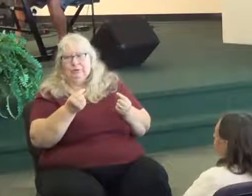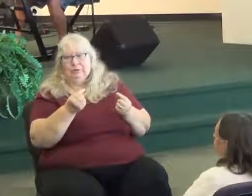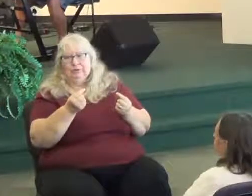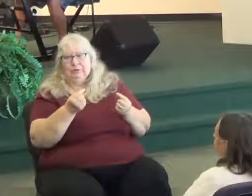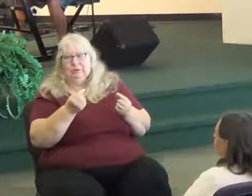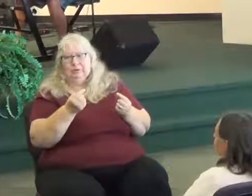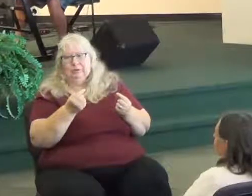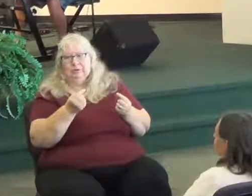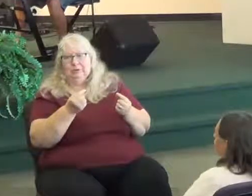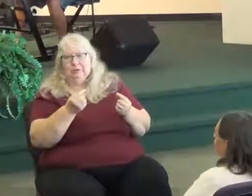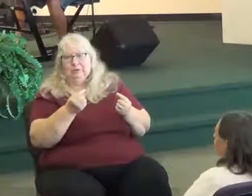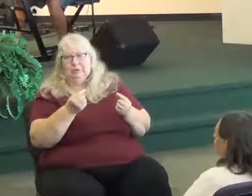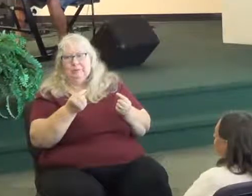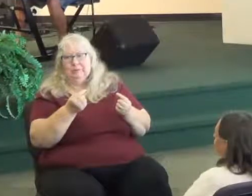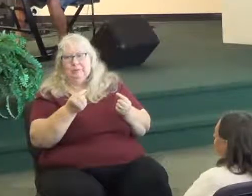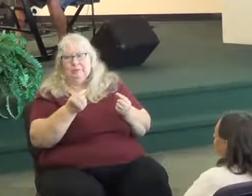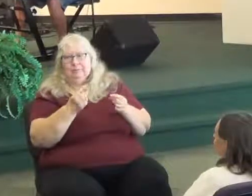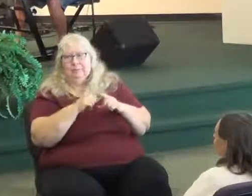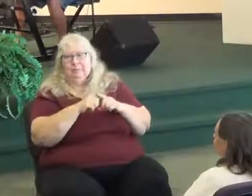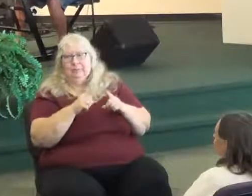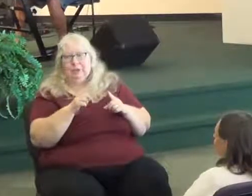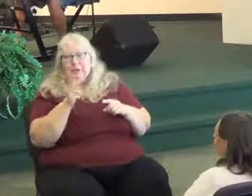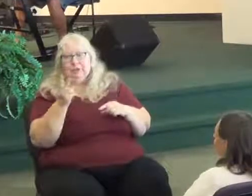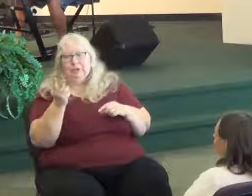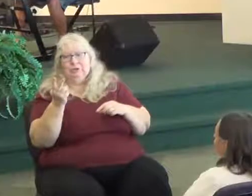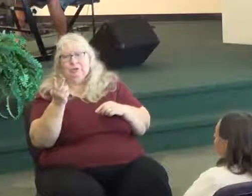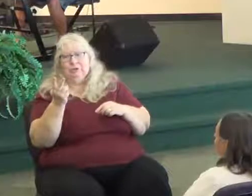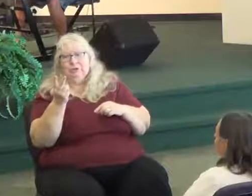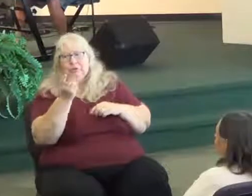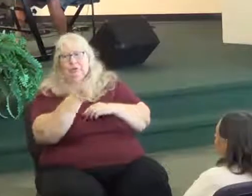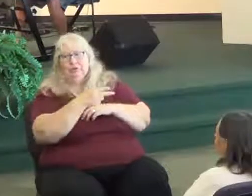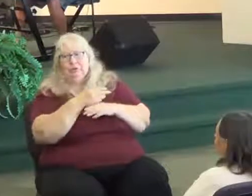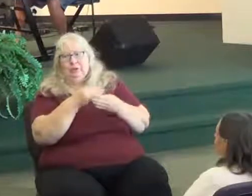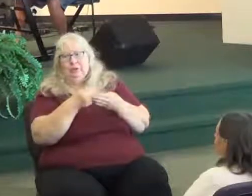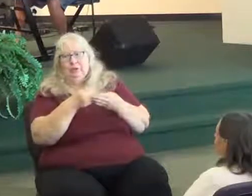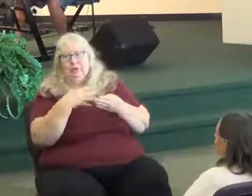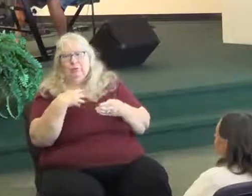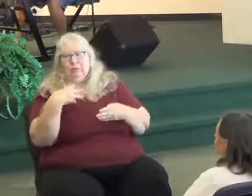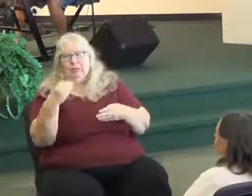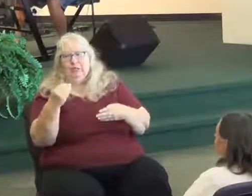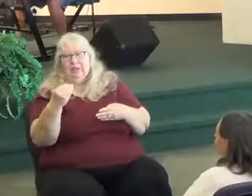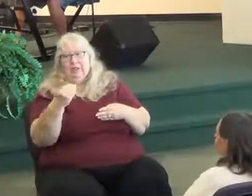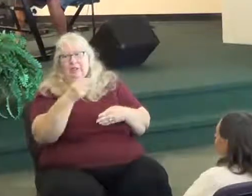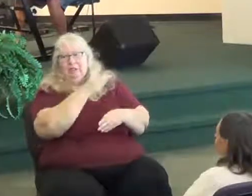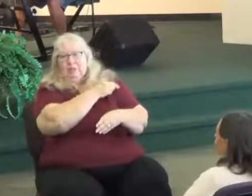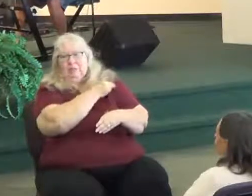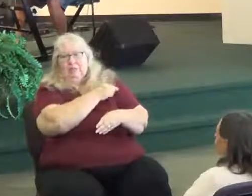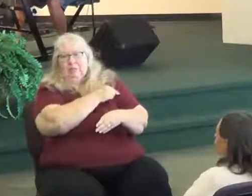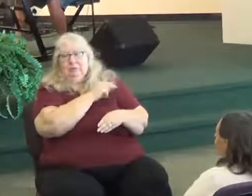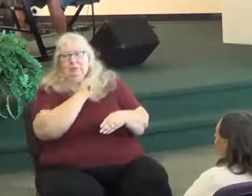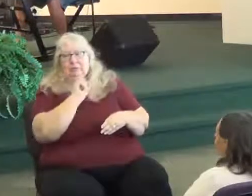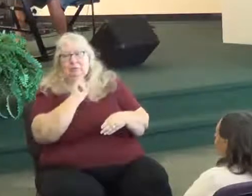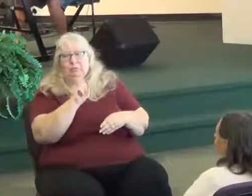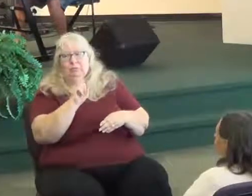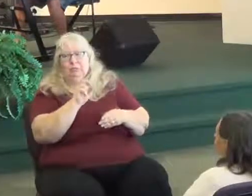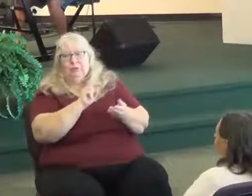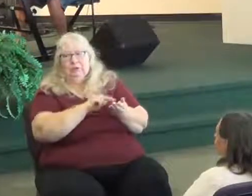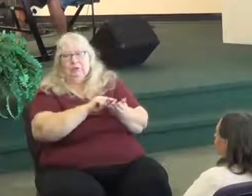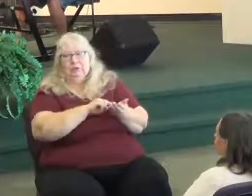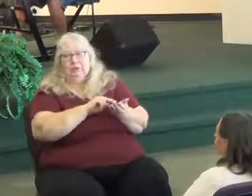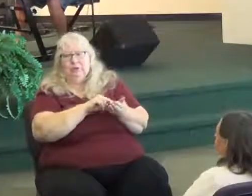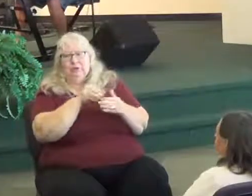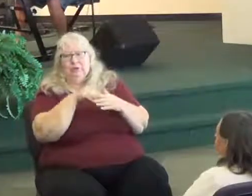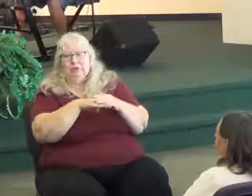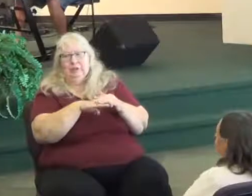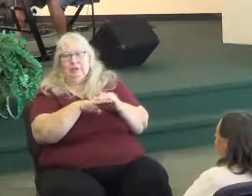But about 2 days before we left the hospital, one of the nurses walked in, and I was